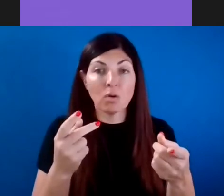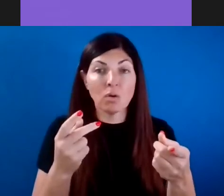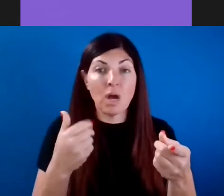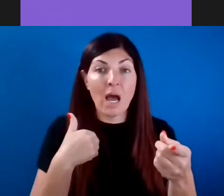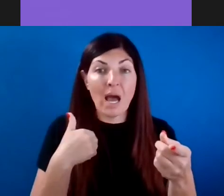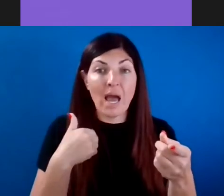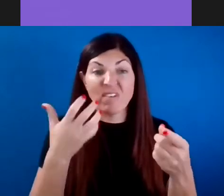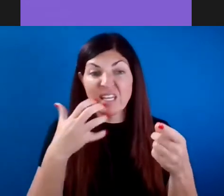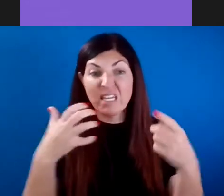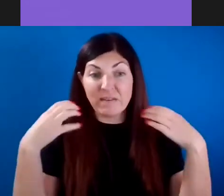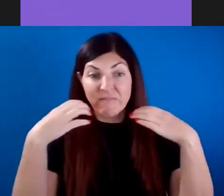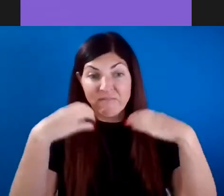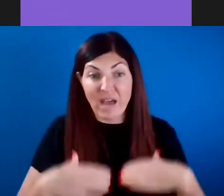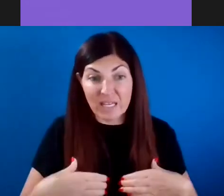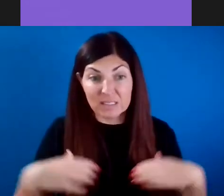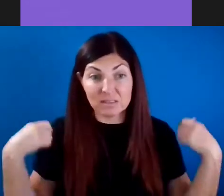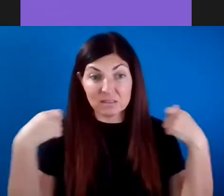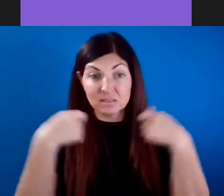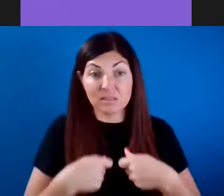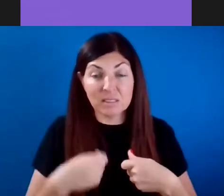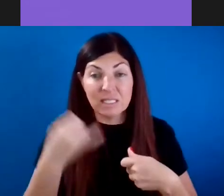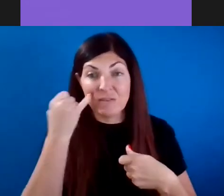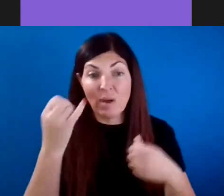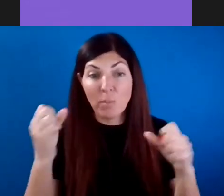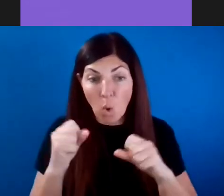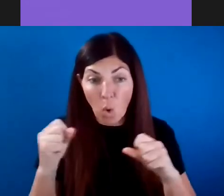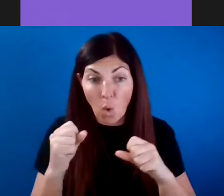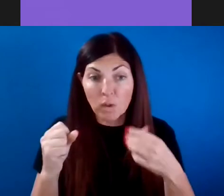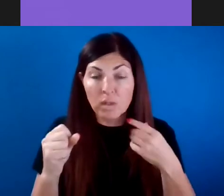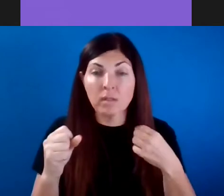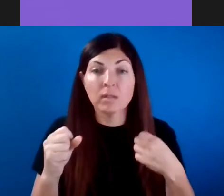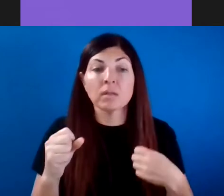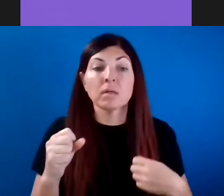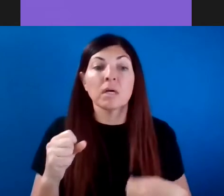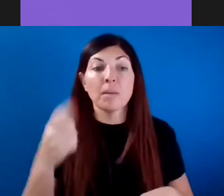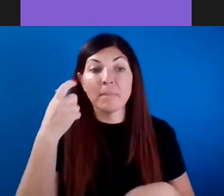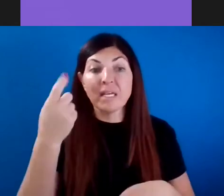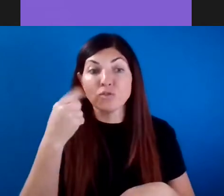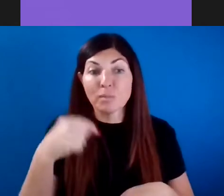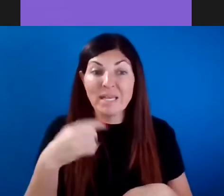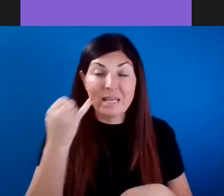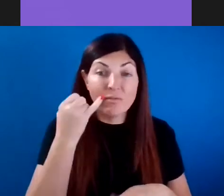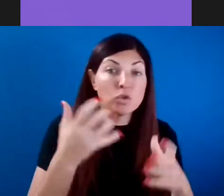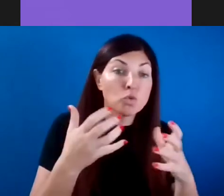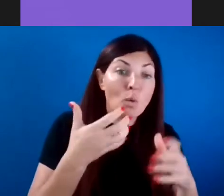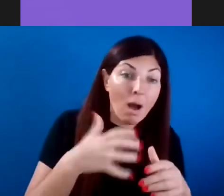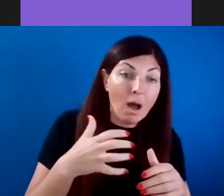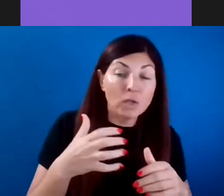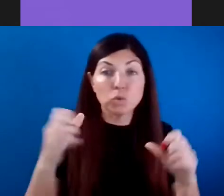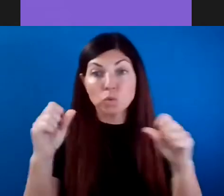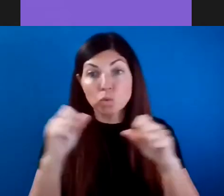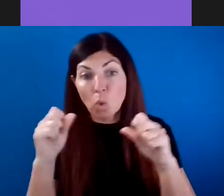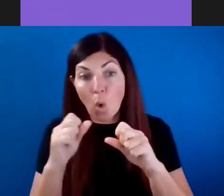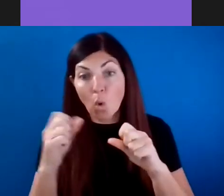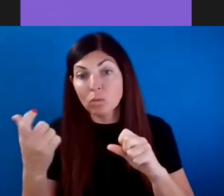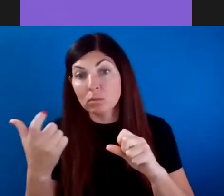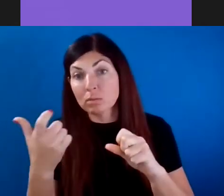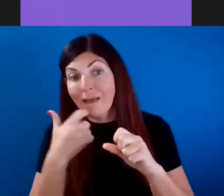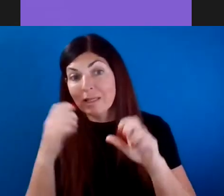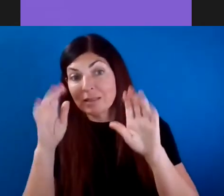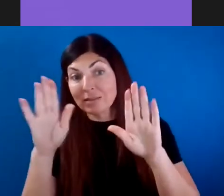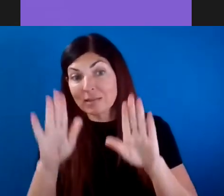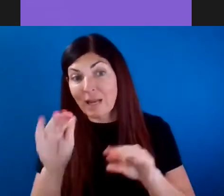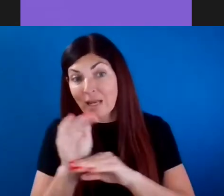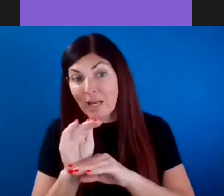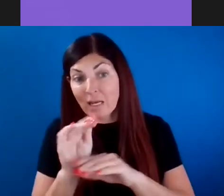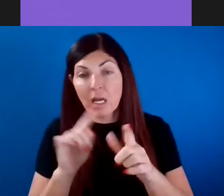heated vest that I'll throw on if I'm too cold. Because for me, if I get too hot or too cold, like I did Sunday night, I end up